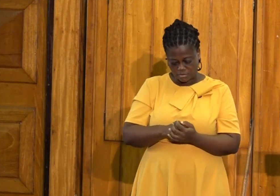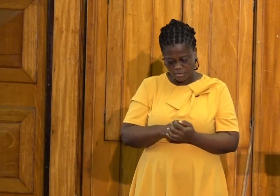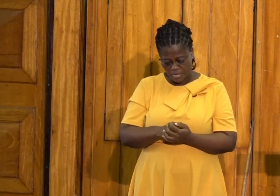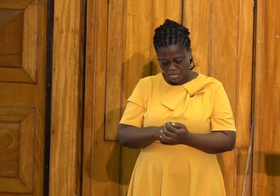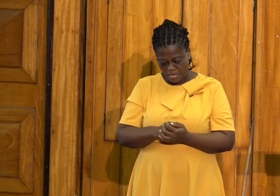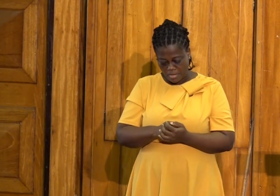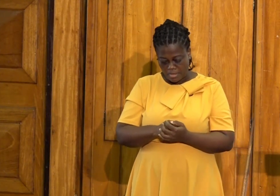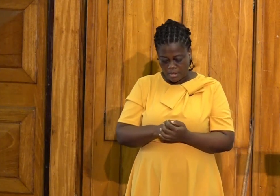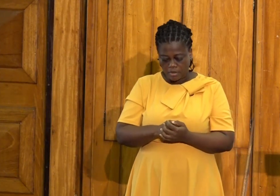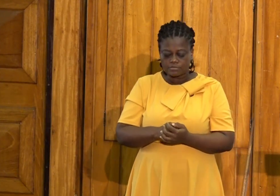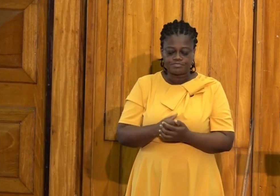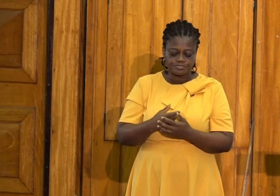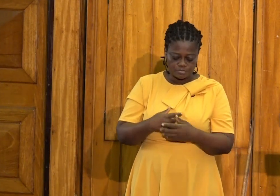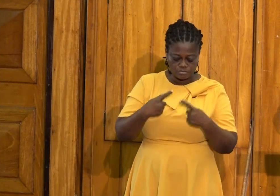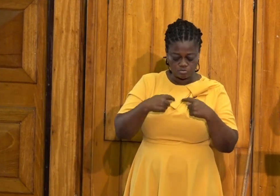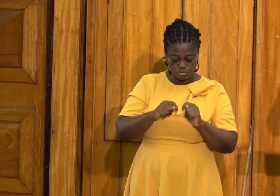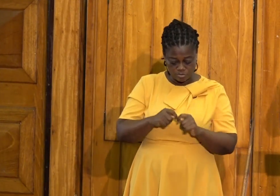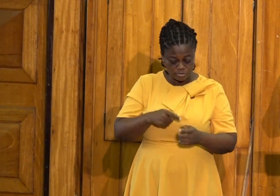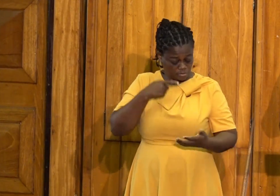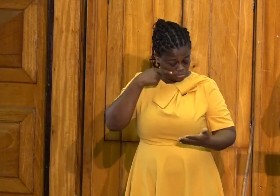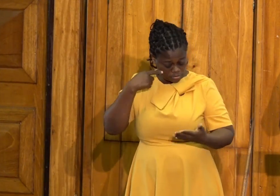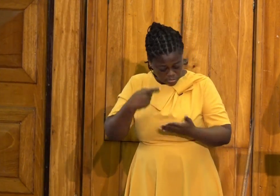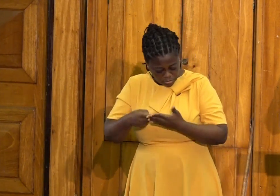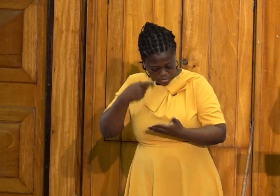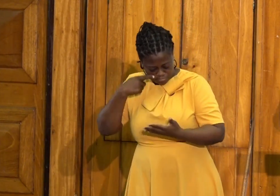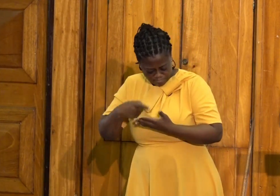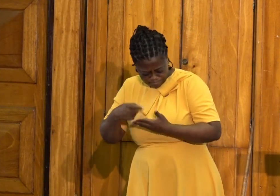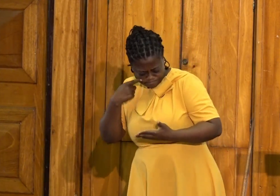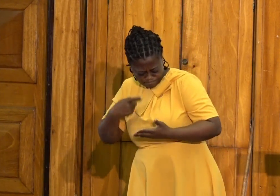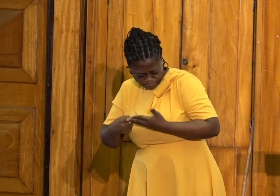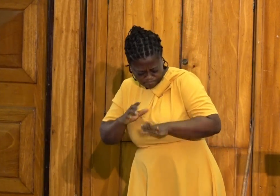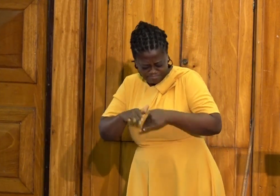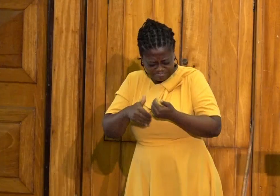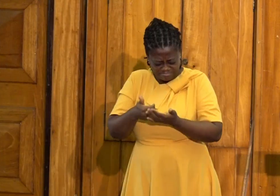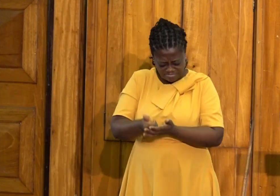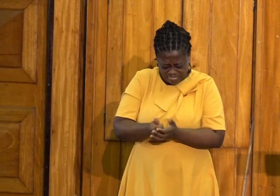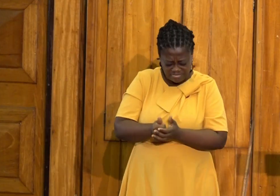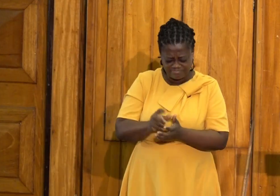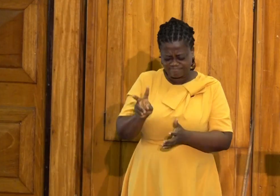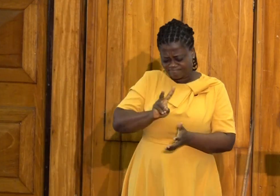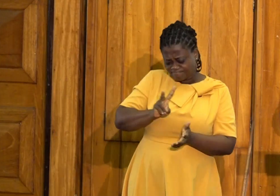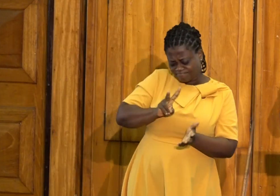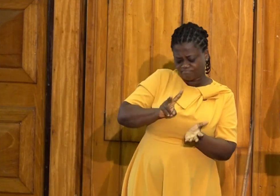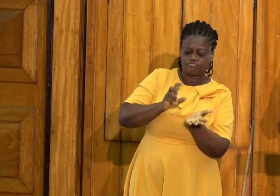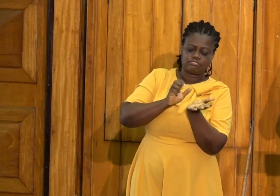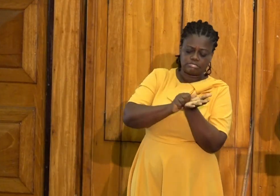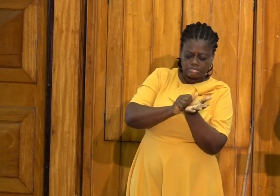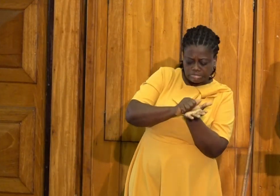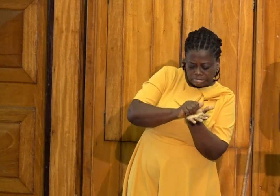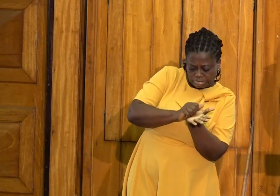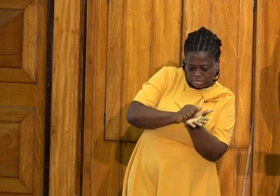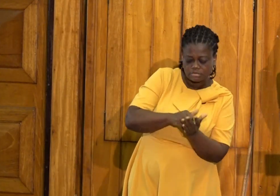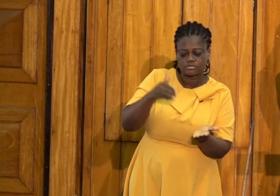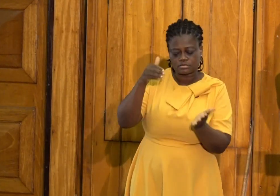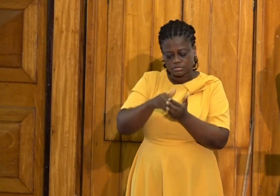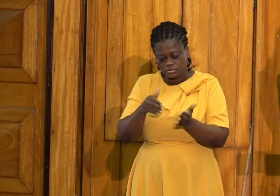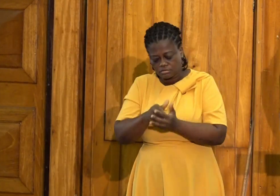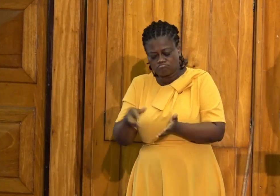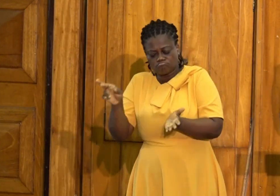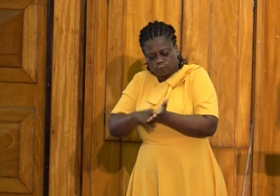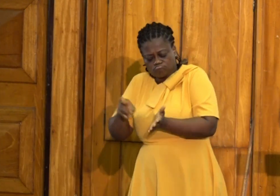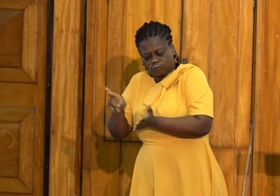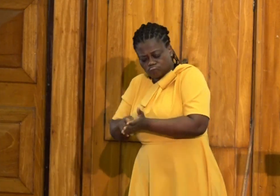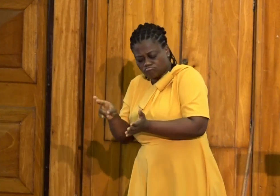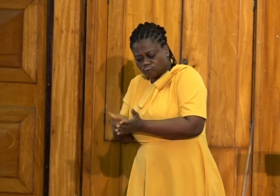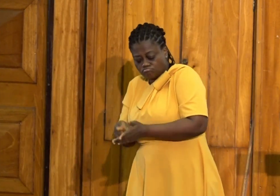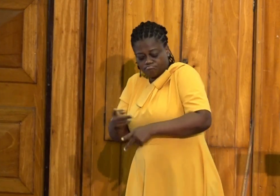We conducted a retrospective review of the cervical cancer screening and treatment registers at the selected